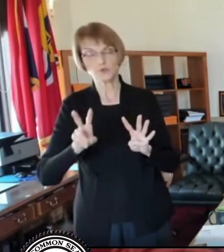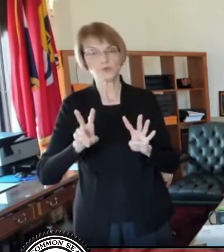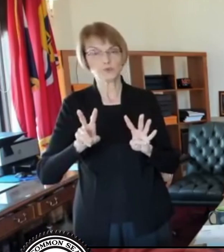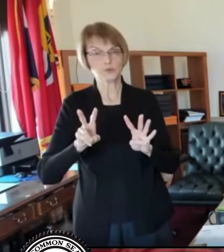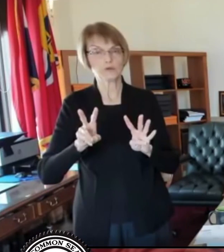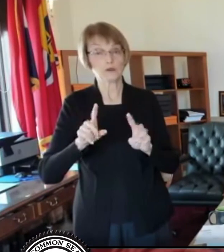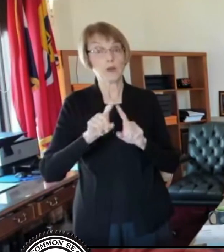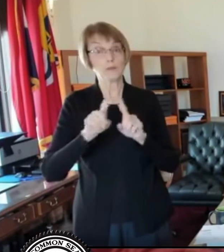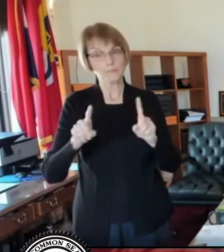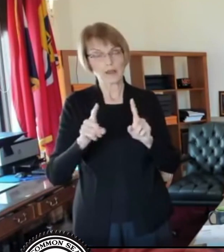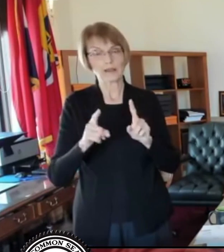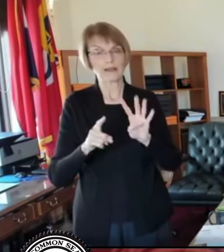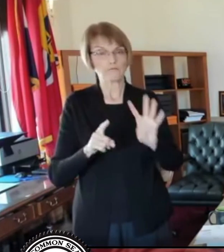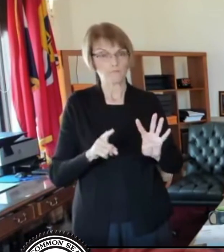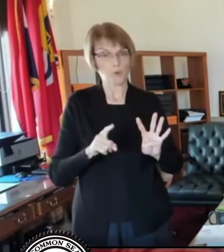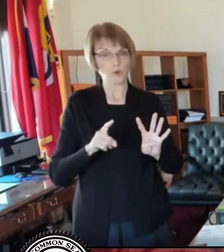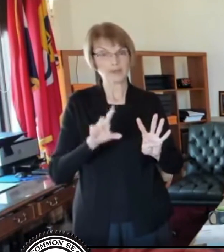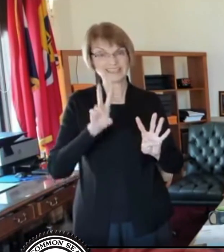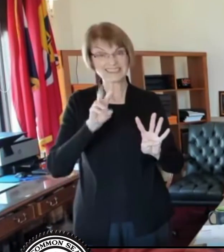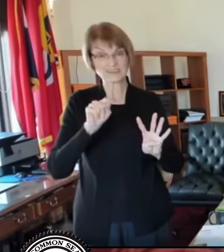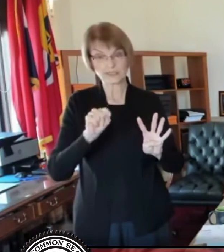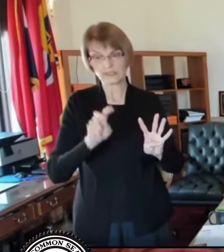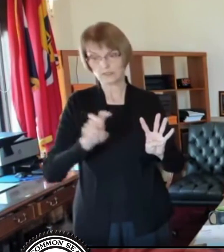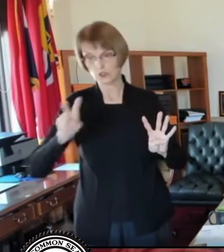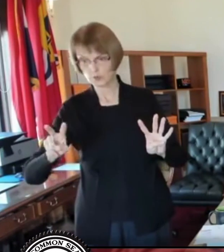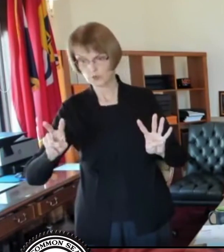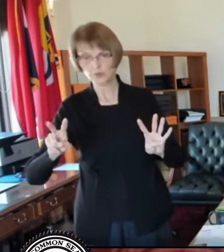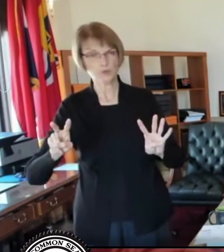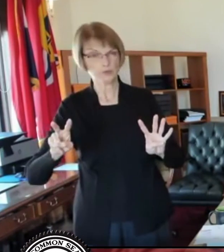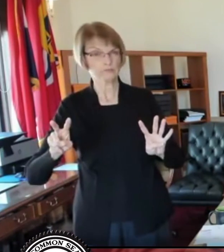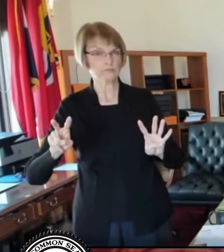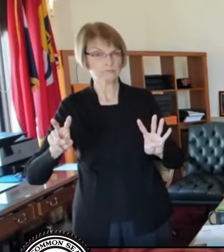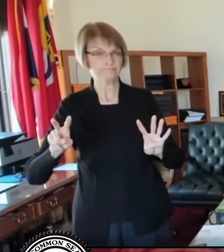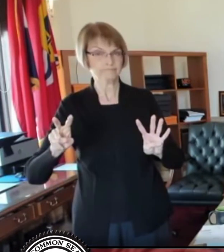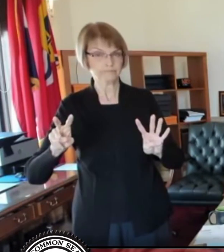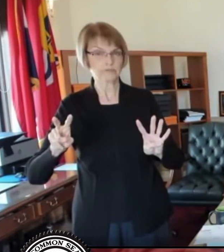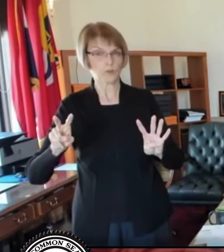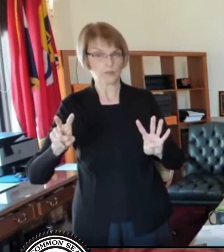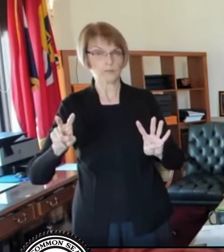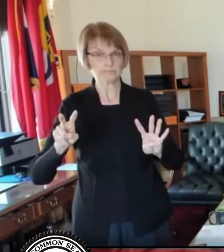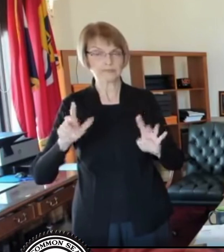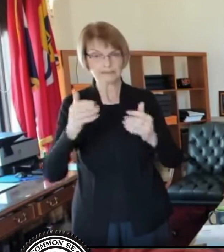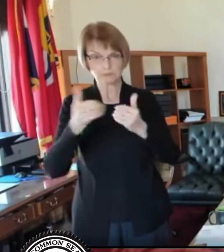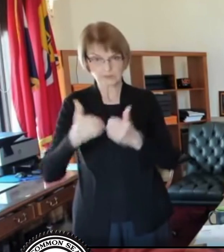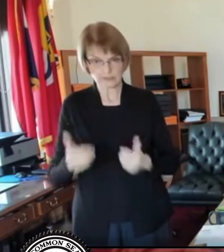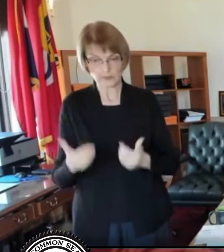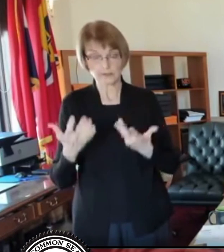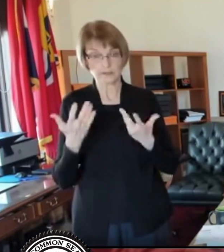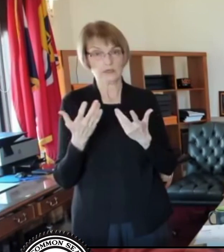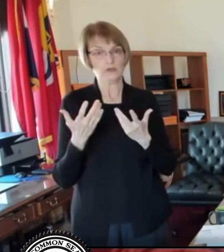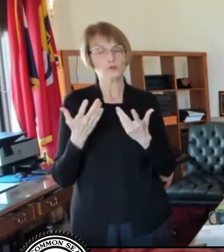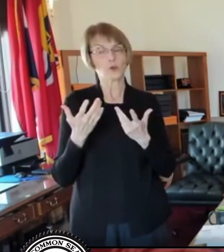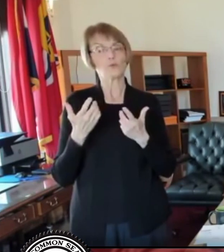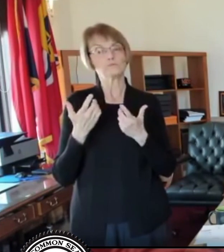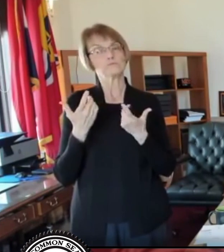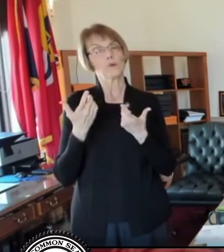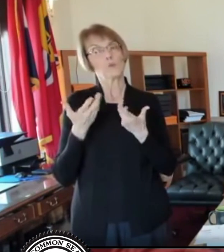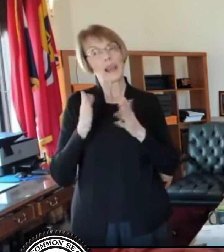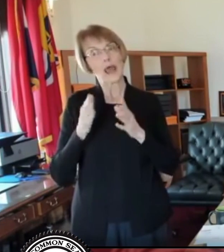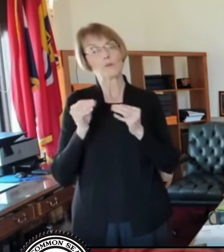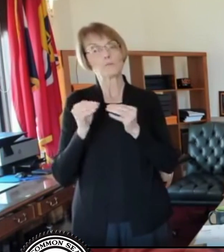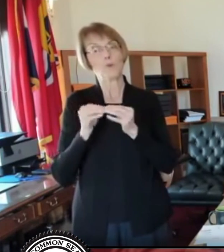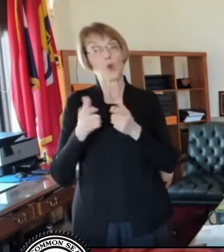feet apart. Everybody will have mask wearing. So we've eased up a bit on those large gatherings. And that one, of course,